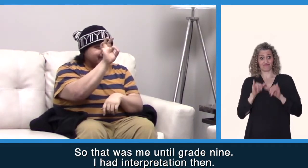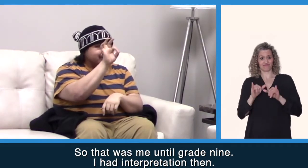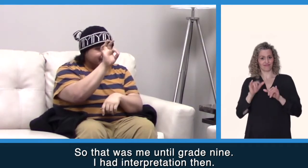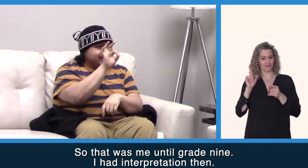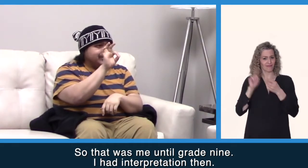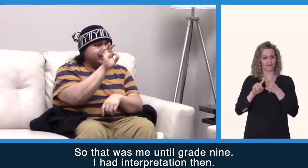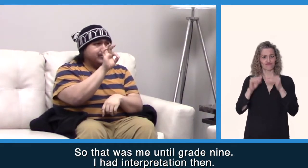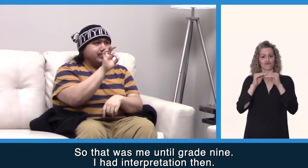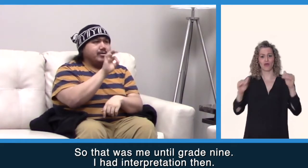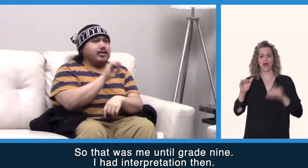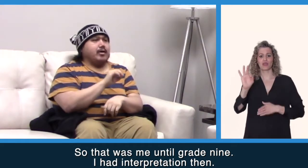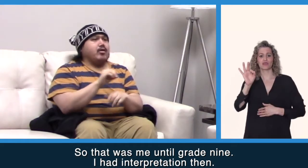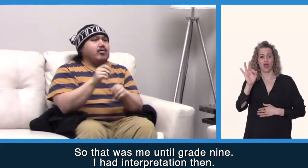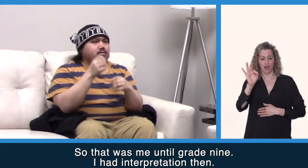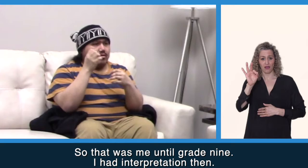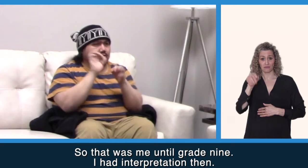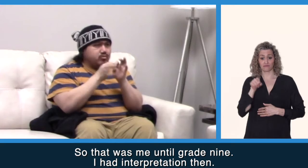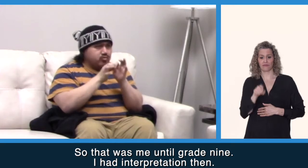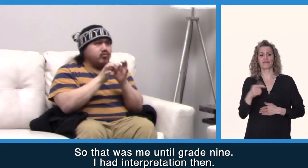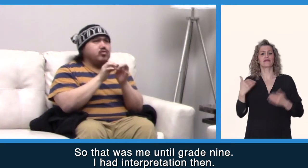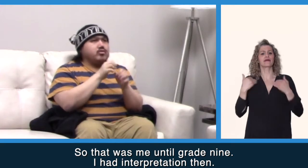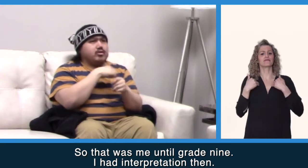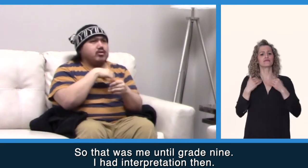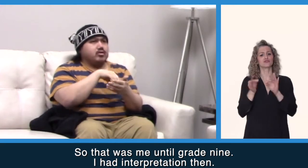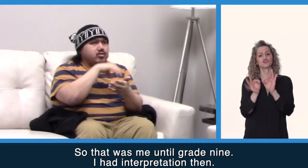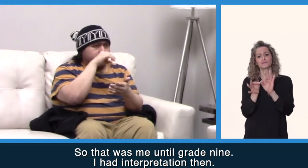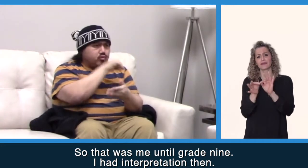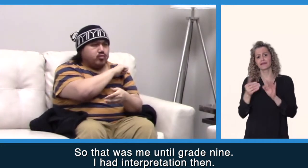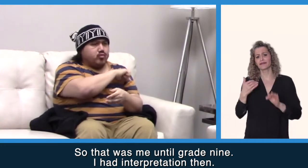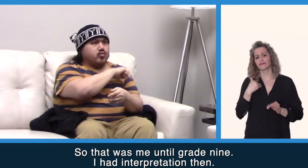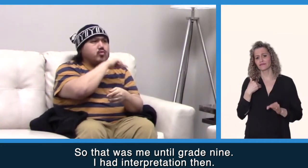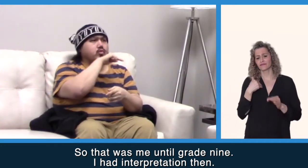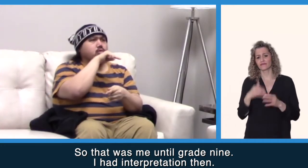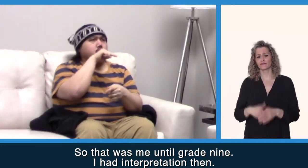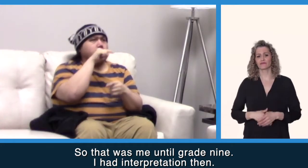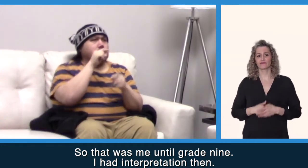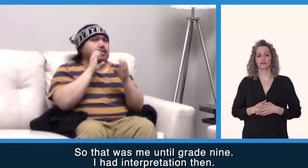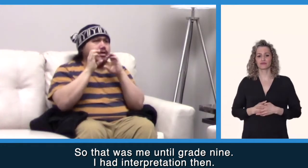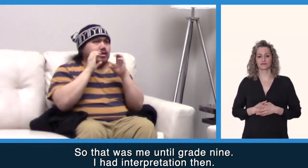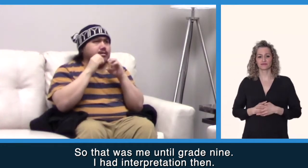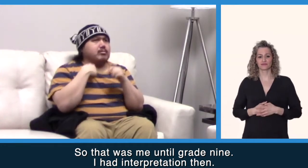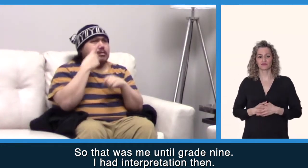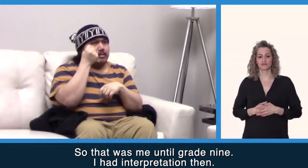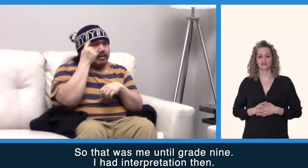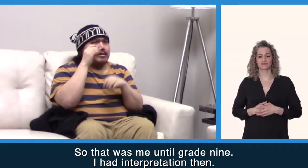me until grade 9. I had interpretation then.